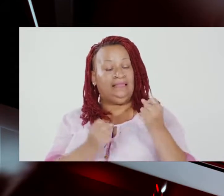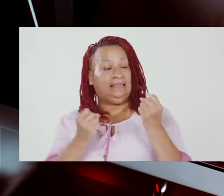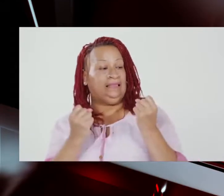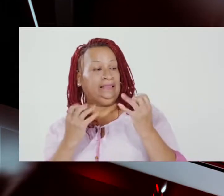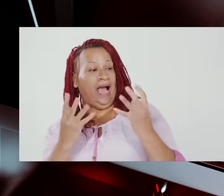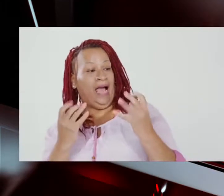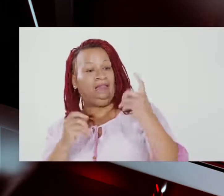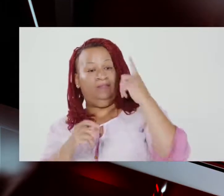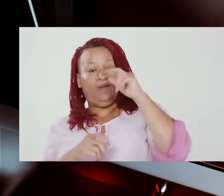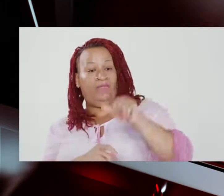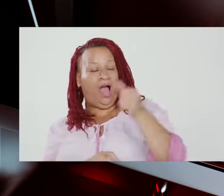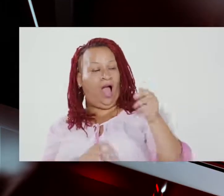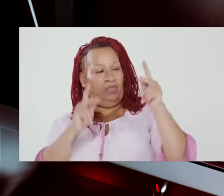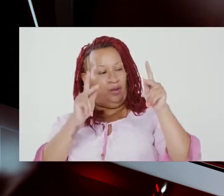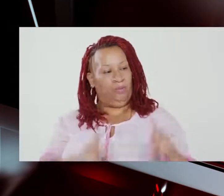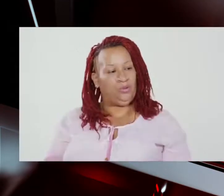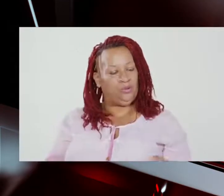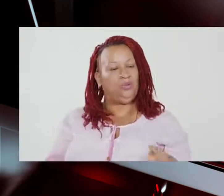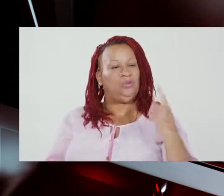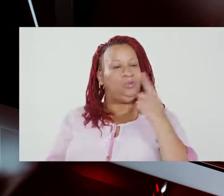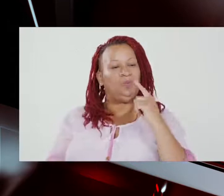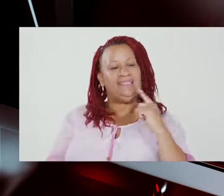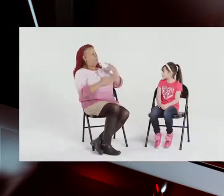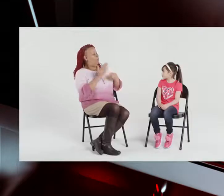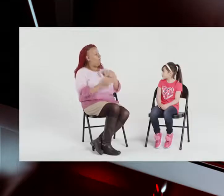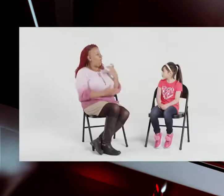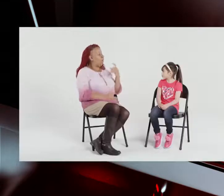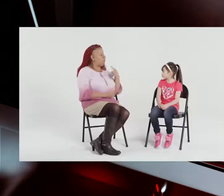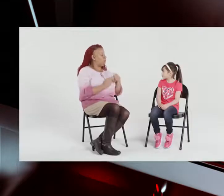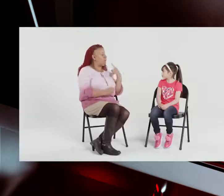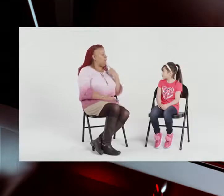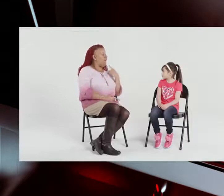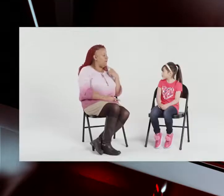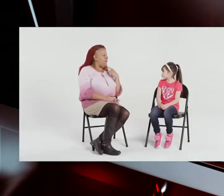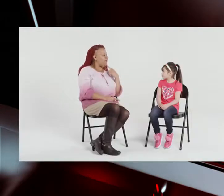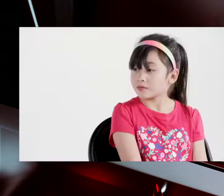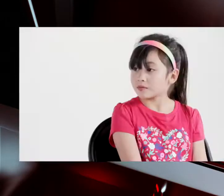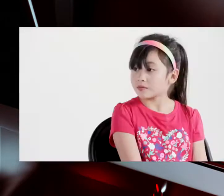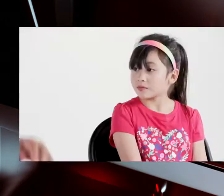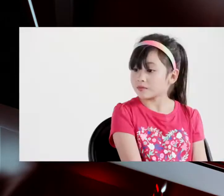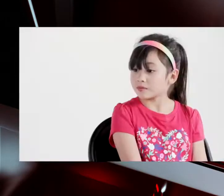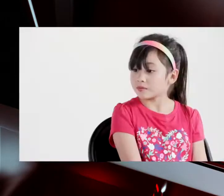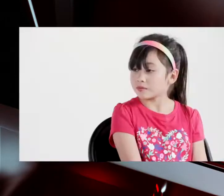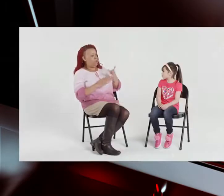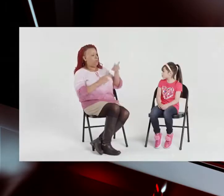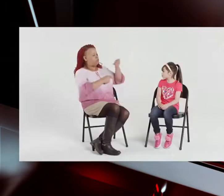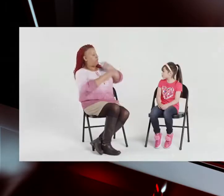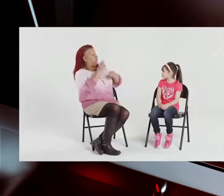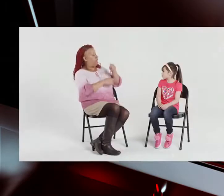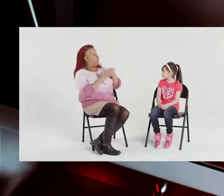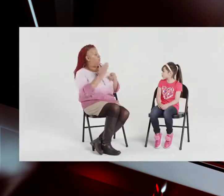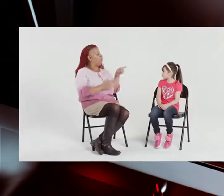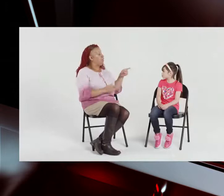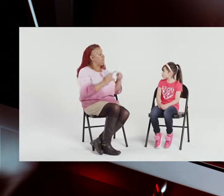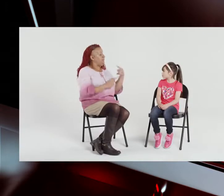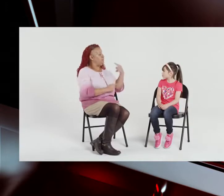of Sign Languages. So if you put all this together, including the charter that was launched by the government this month, that private